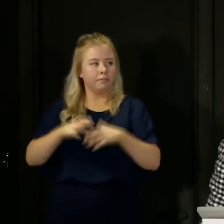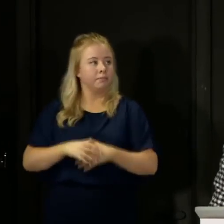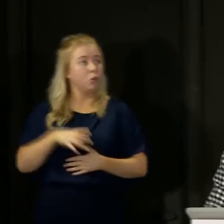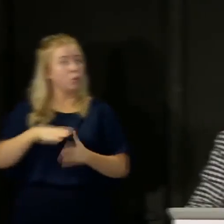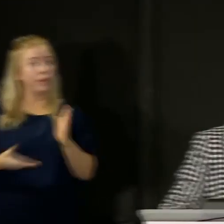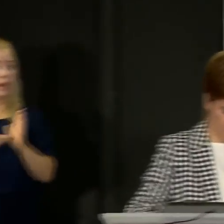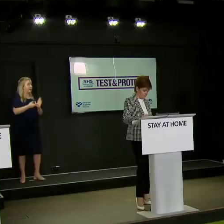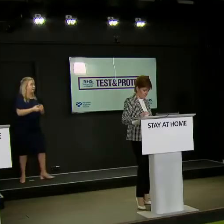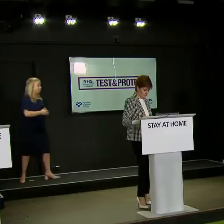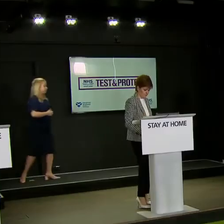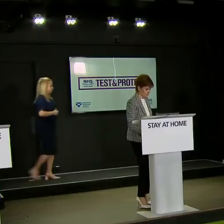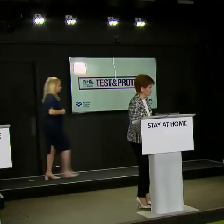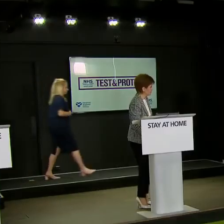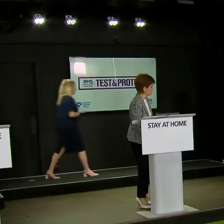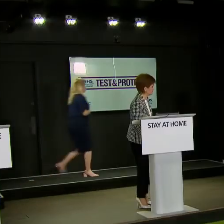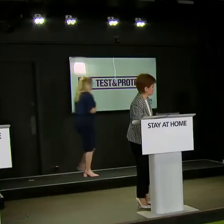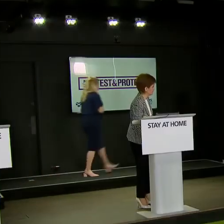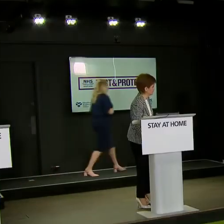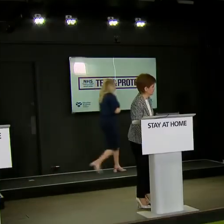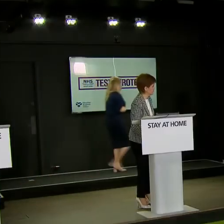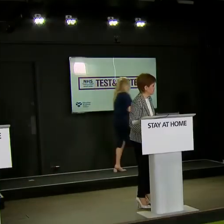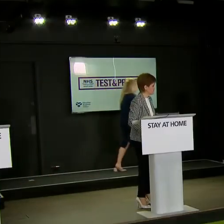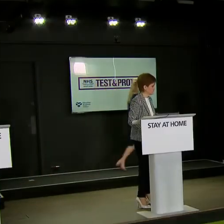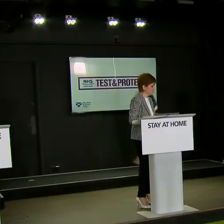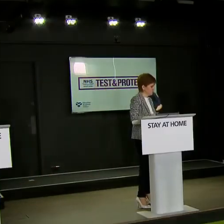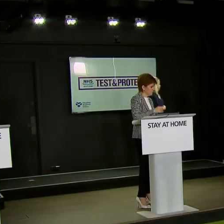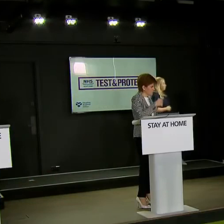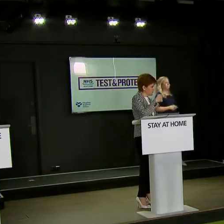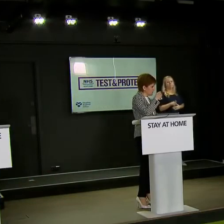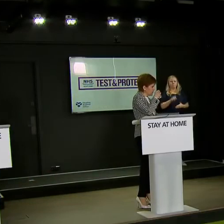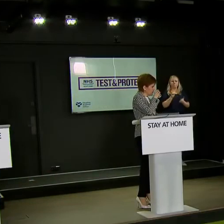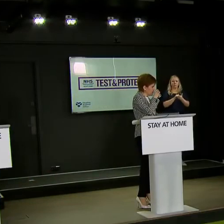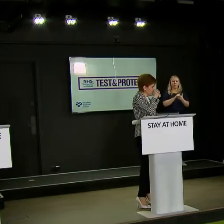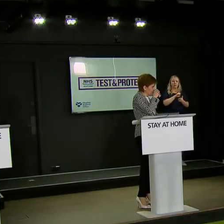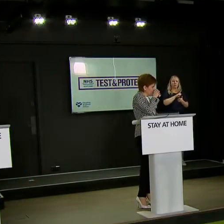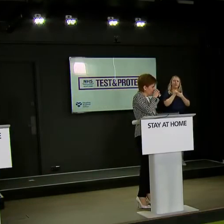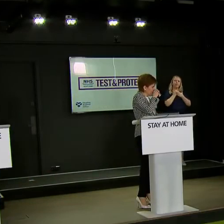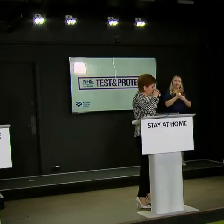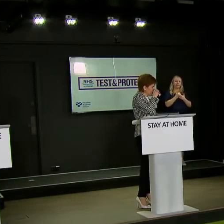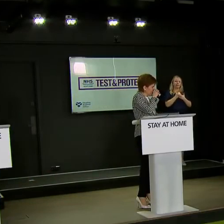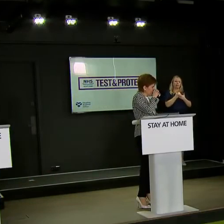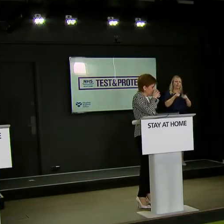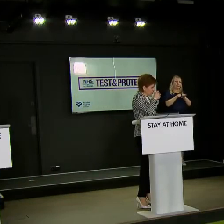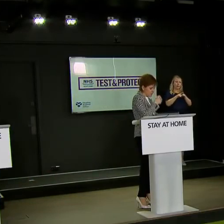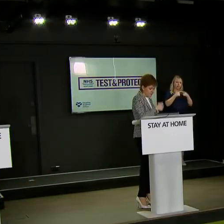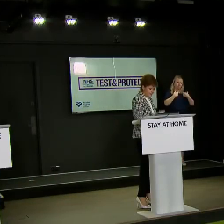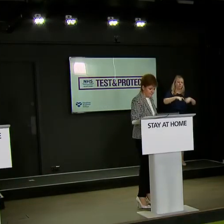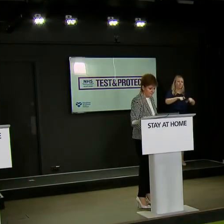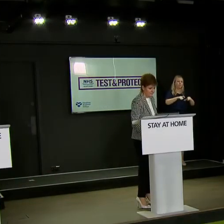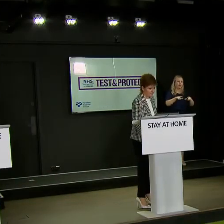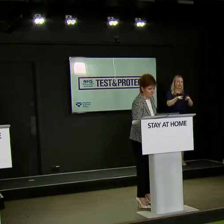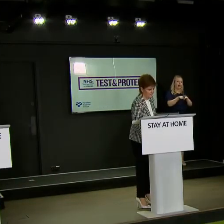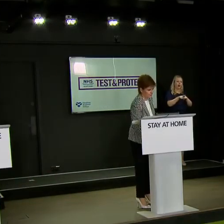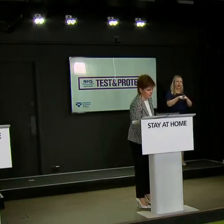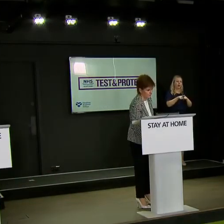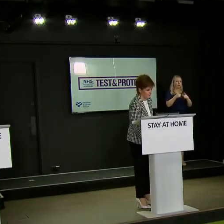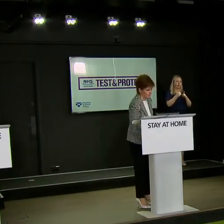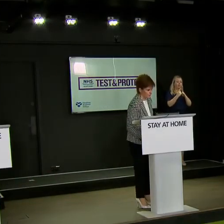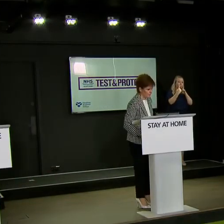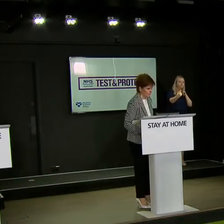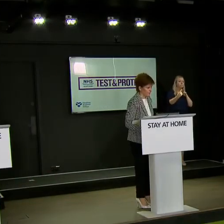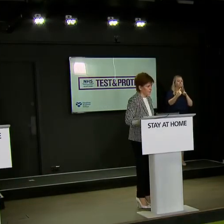do you want to add? I think that's right. The advice is going to continue. Social distance, work at home when you can,